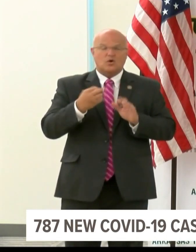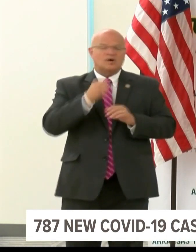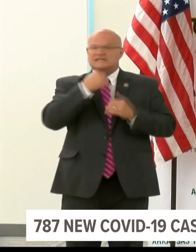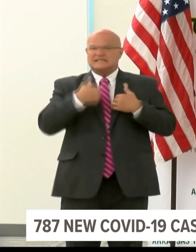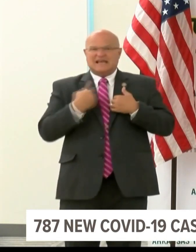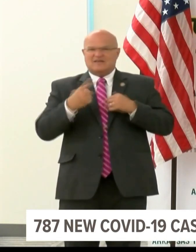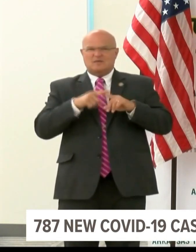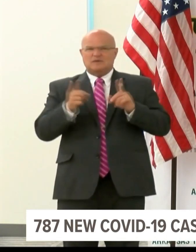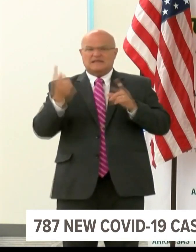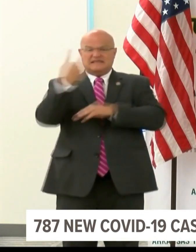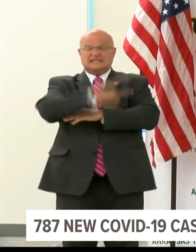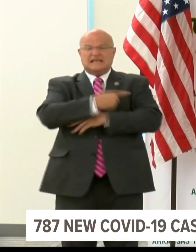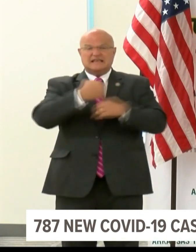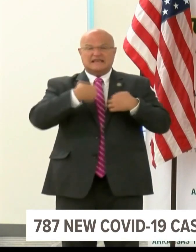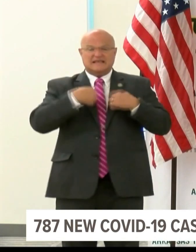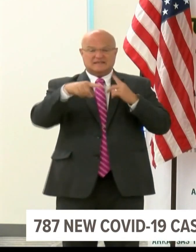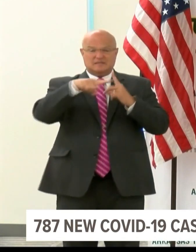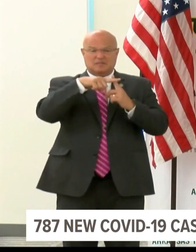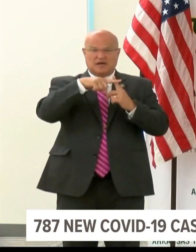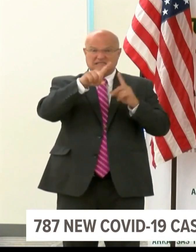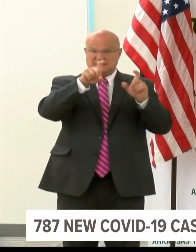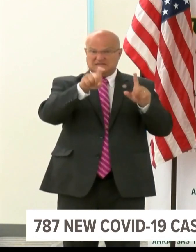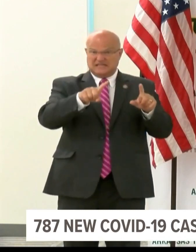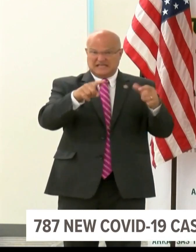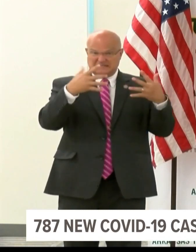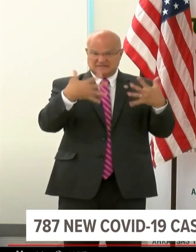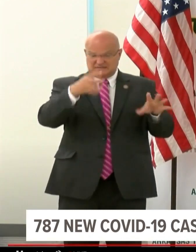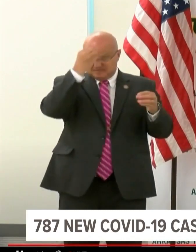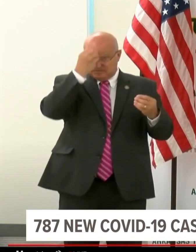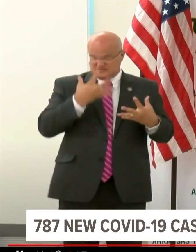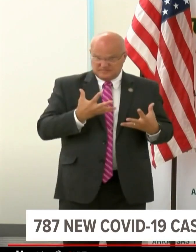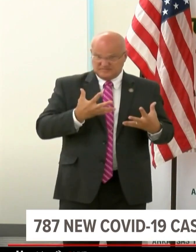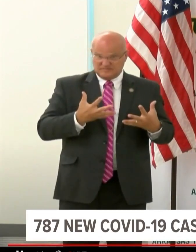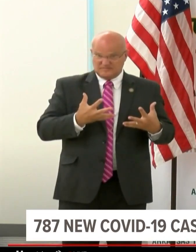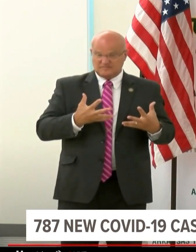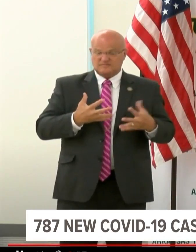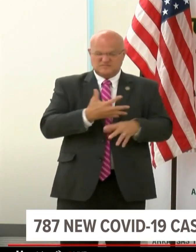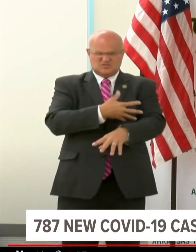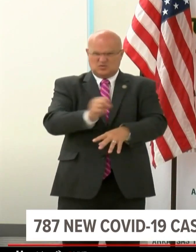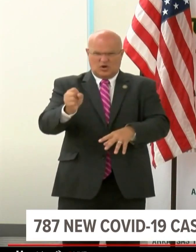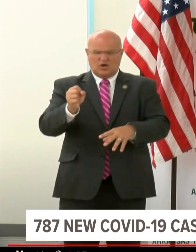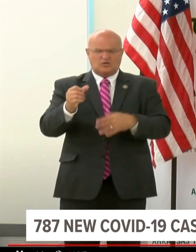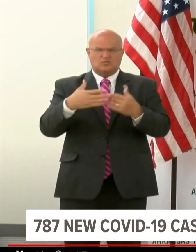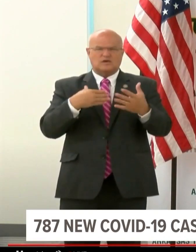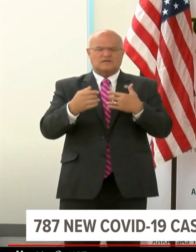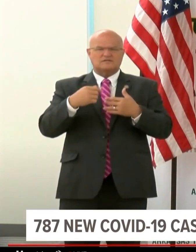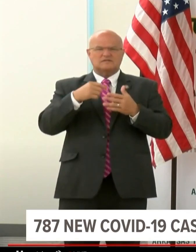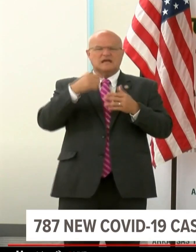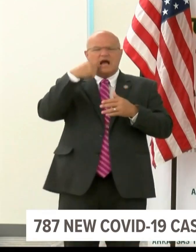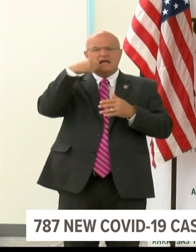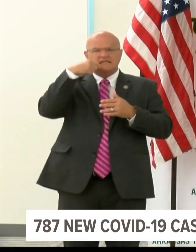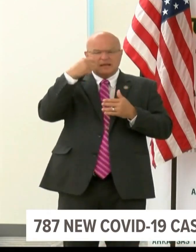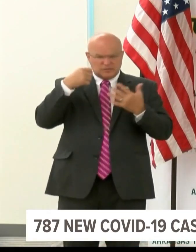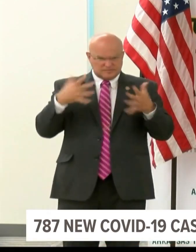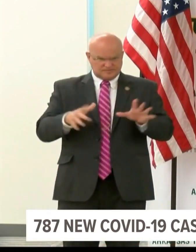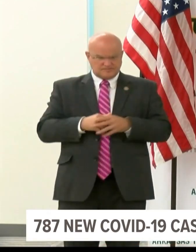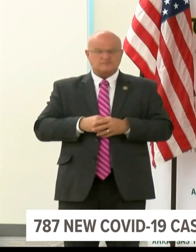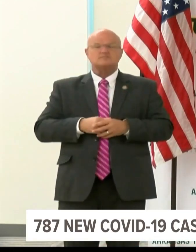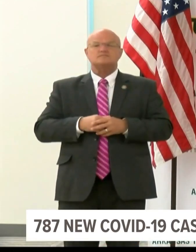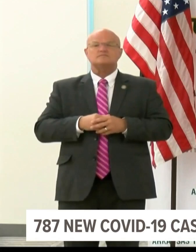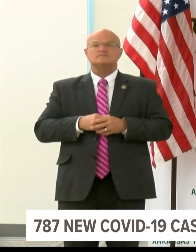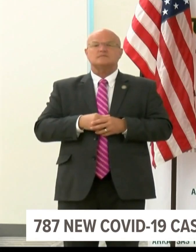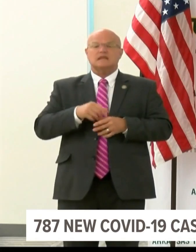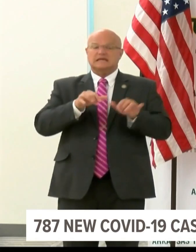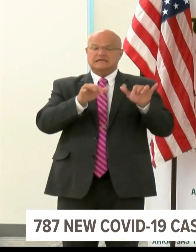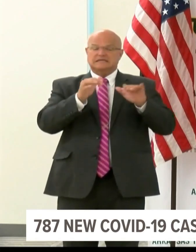have symptoms the day they had their positive test drawn or the sample taken, then they need